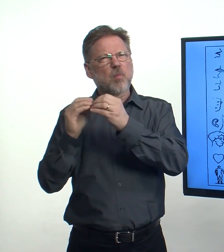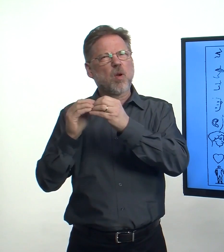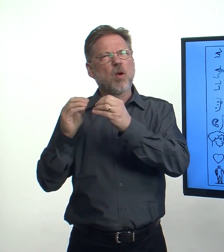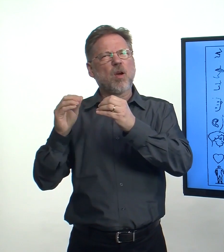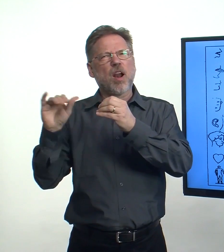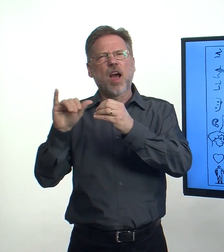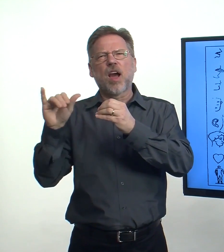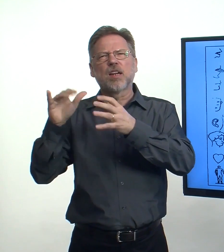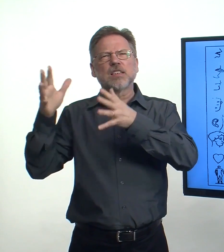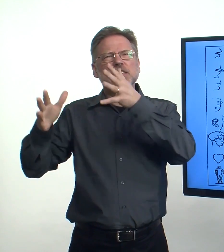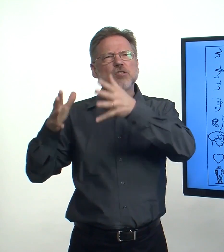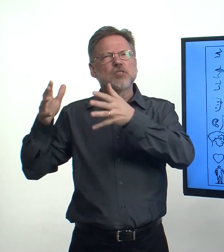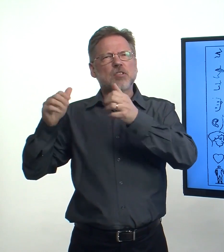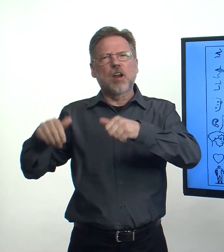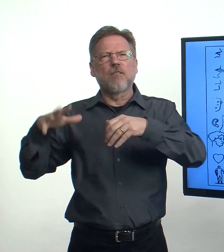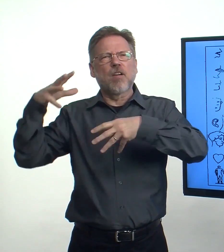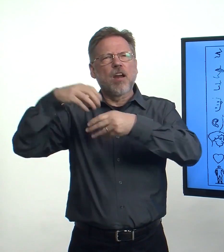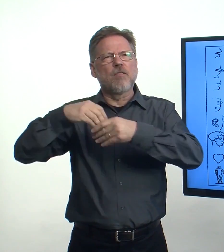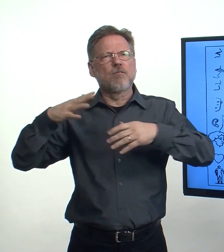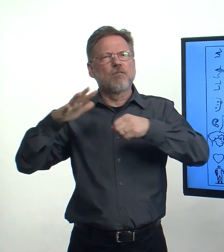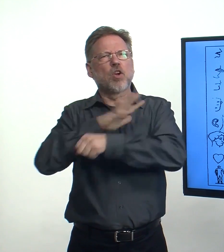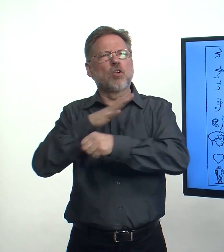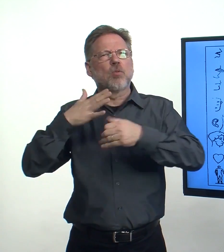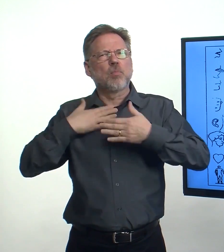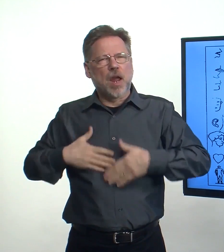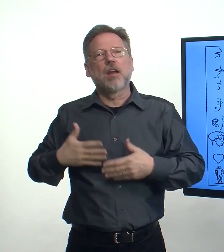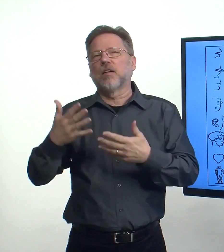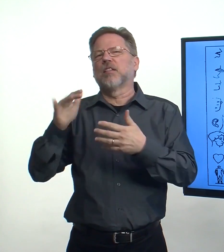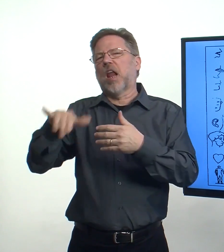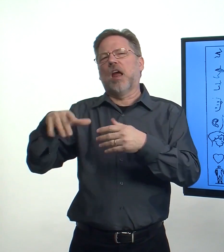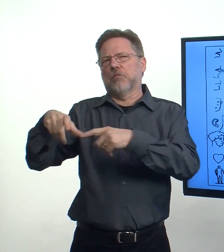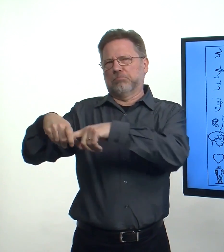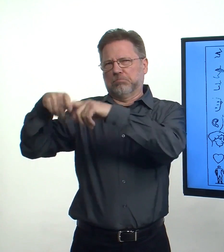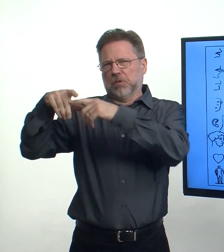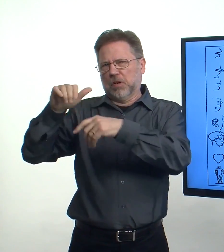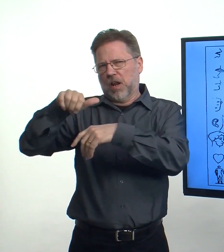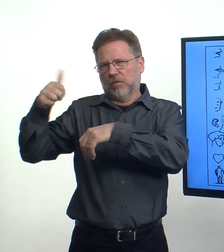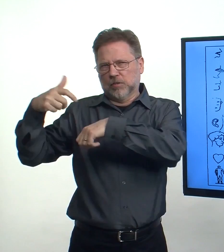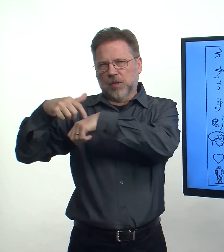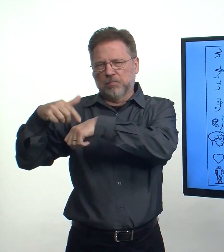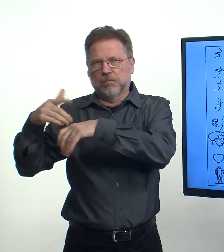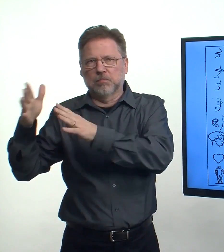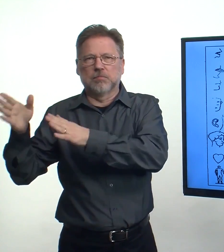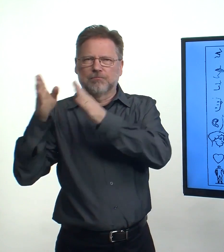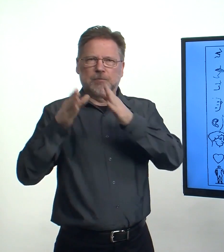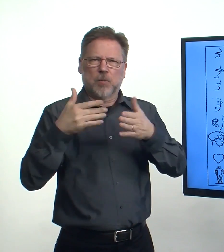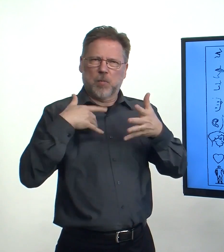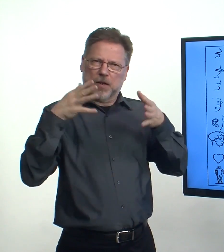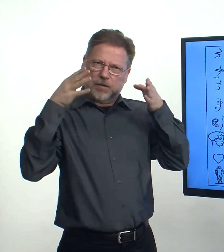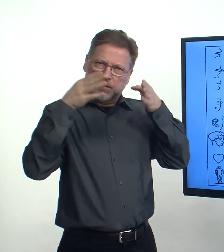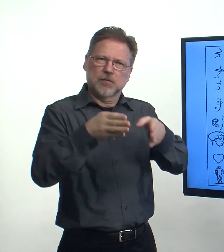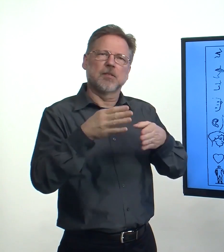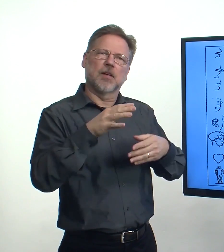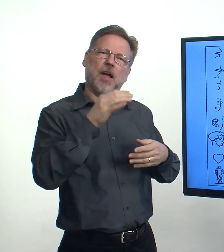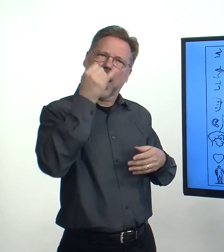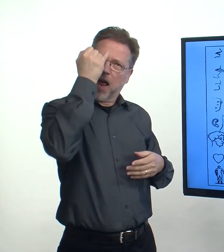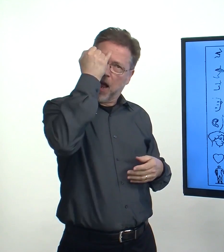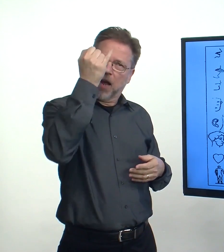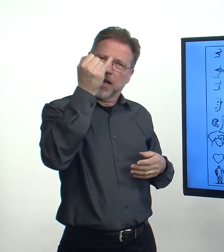that people communicated more gesturally and could use the entire body. We'll pick up on that concept another time. For now, I'd like